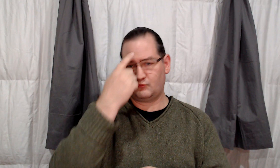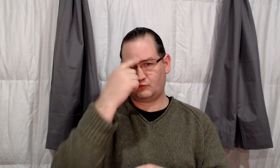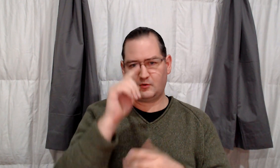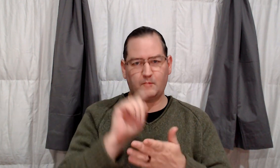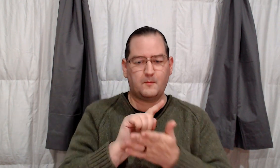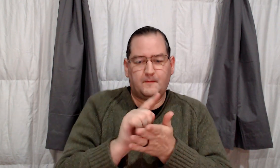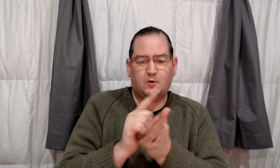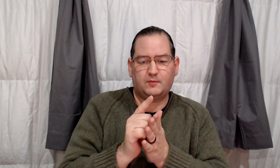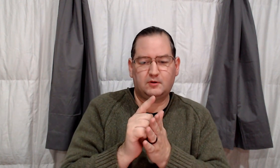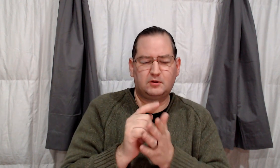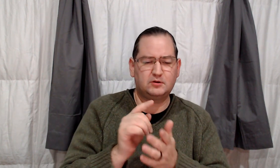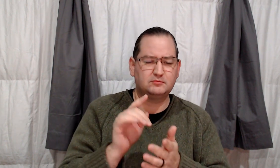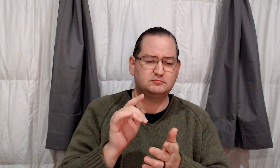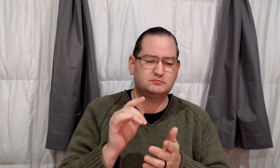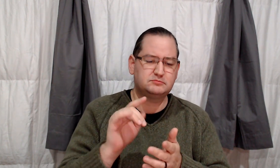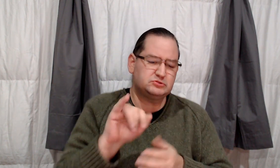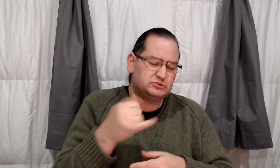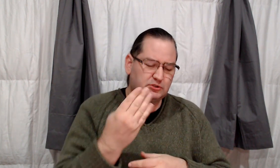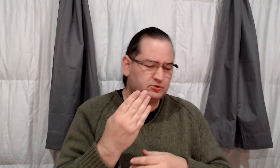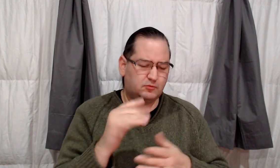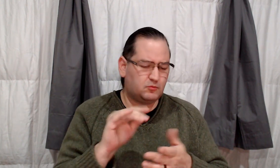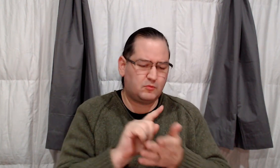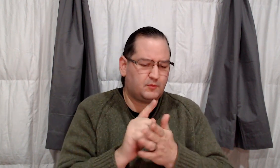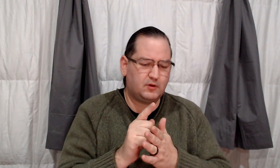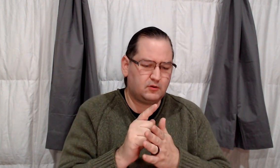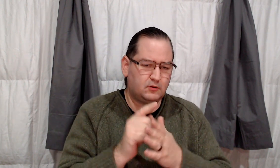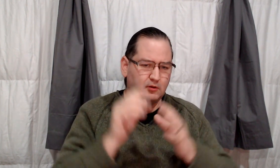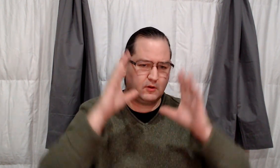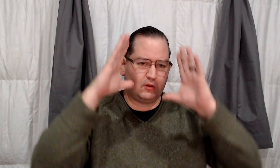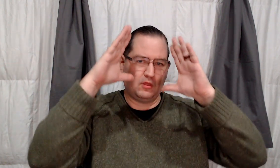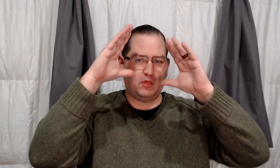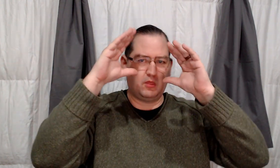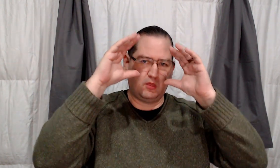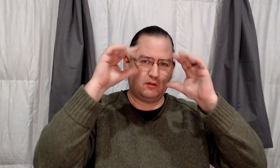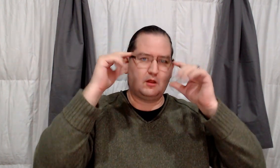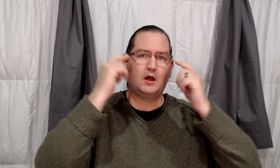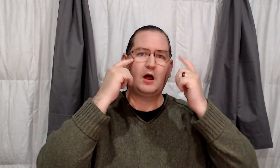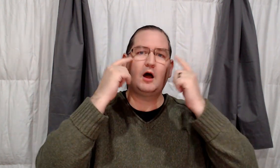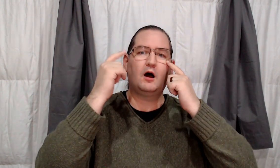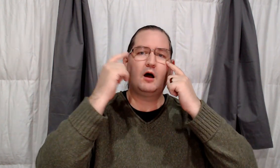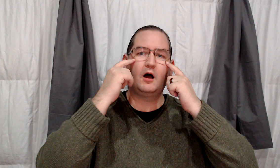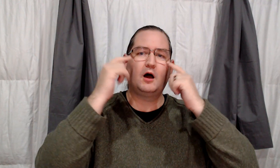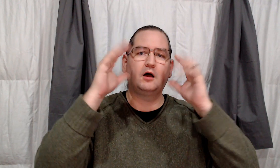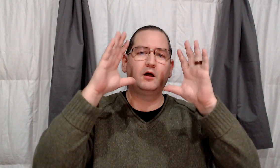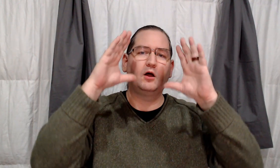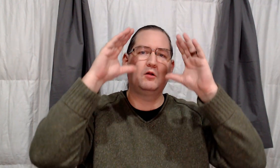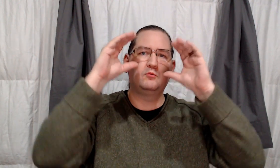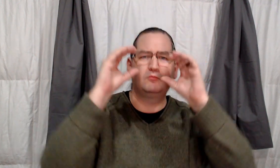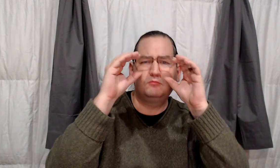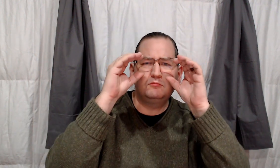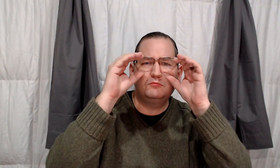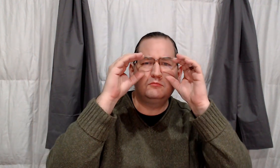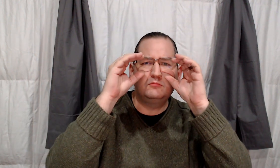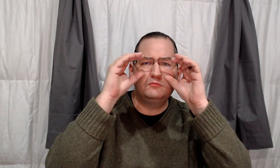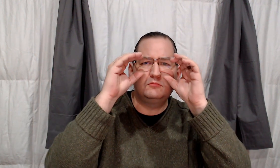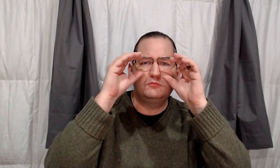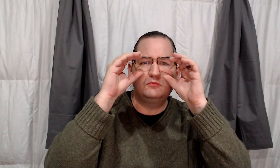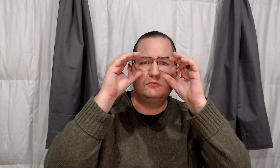moment, close your eyes if you're capable of doing that right now, and just see the faces or the face of the people you love